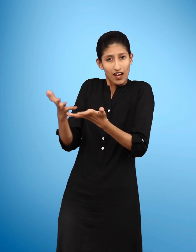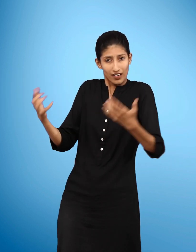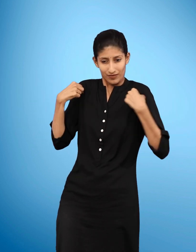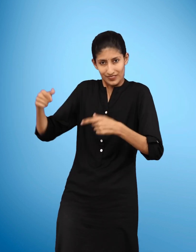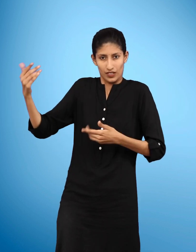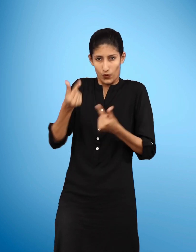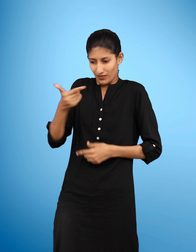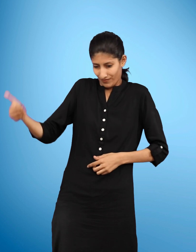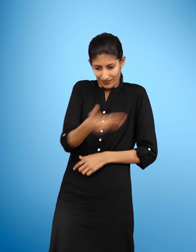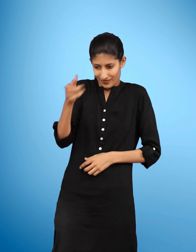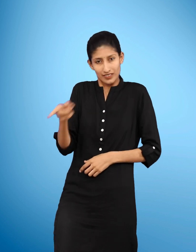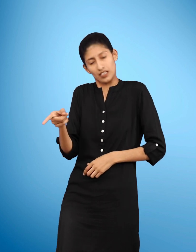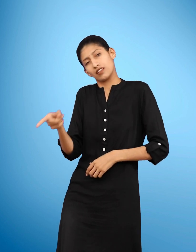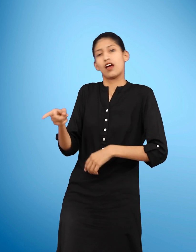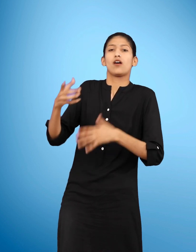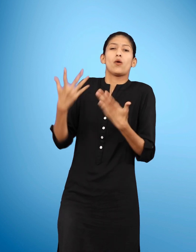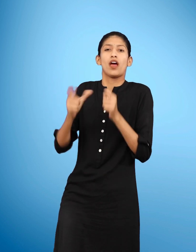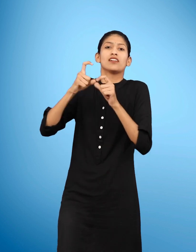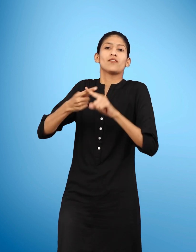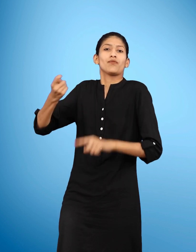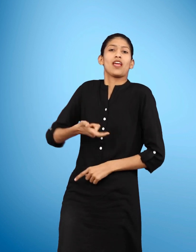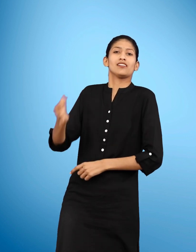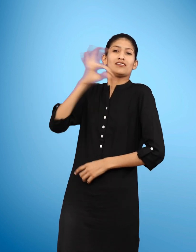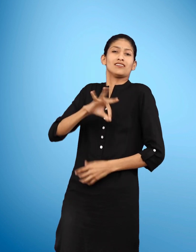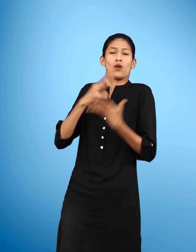This was because they could benefit from taxes,